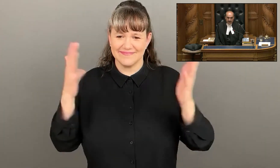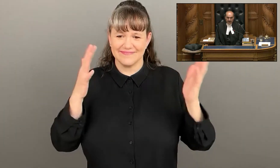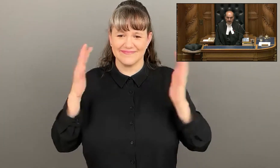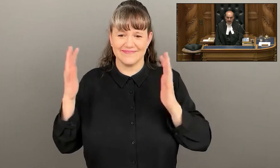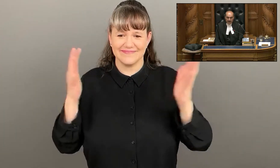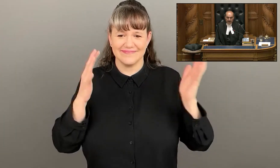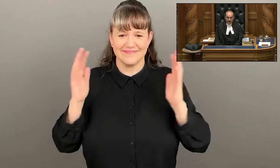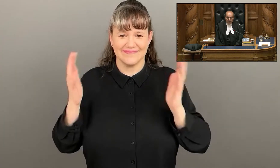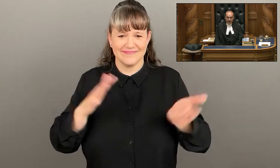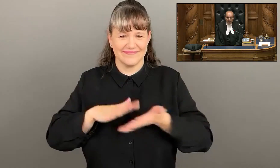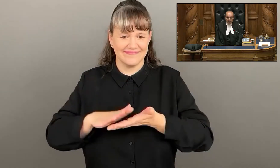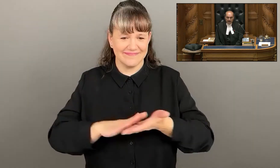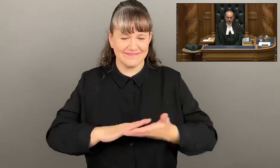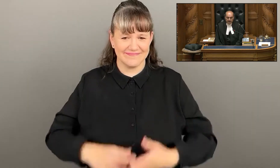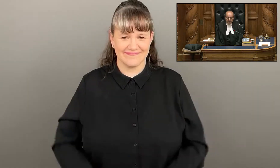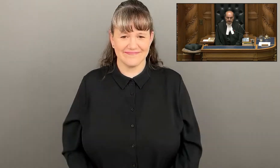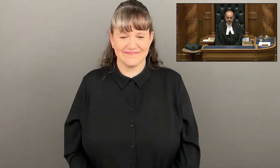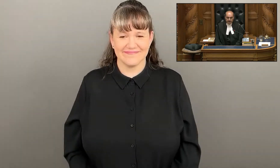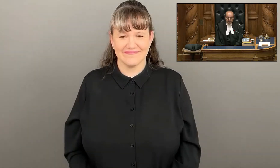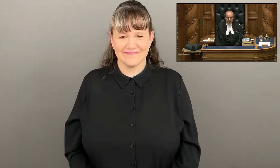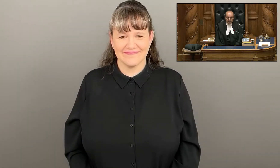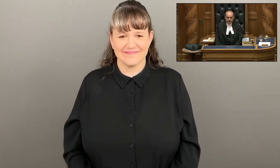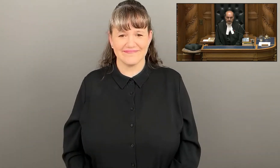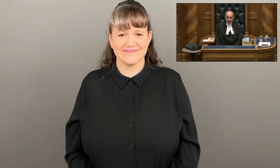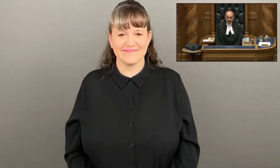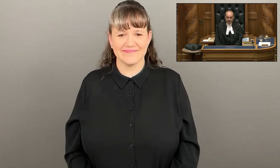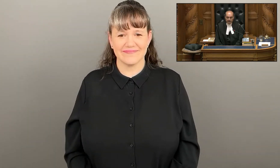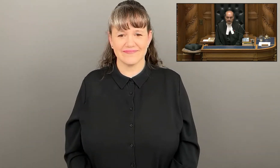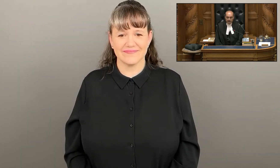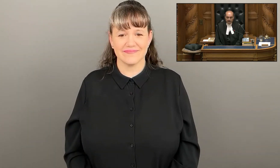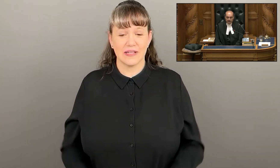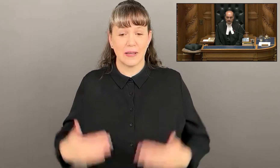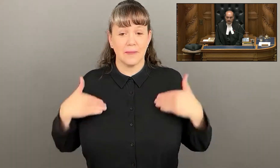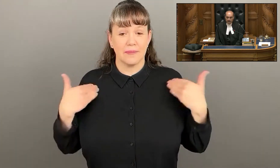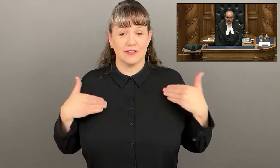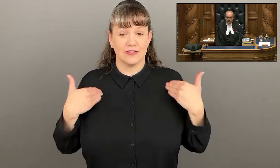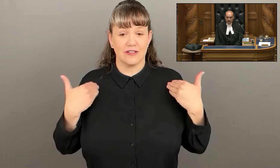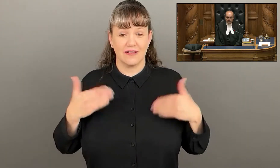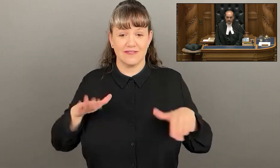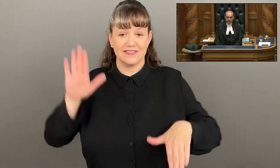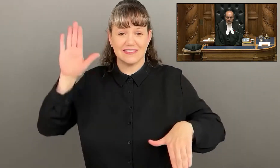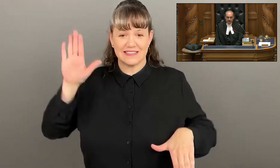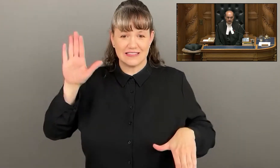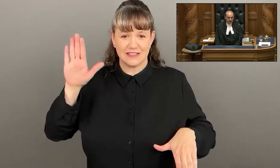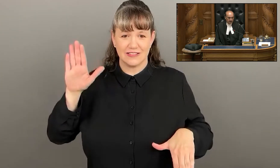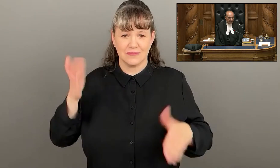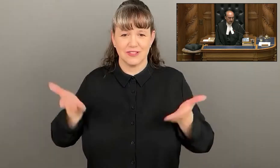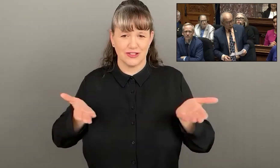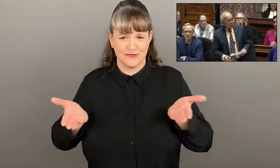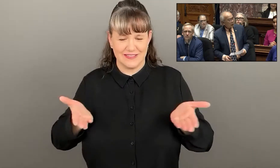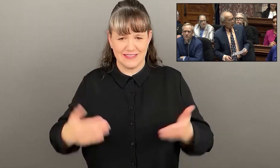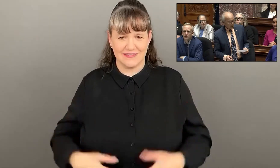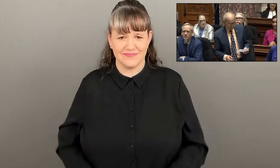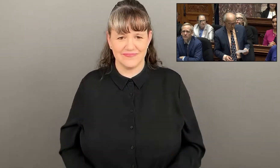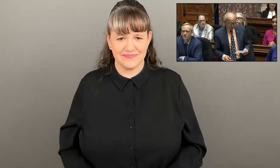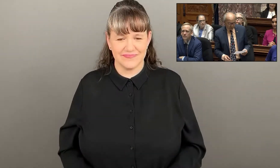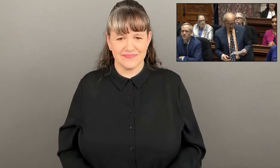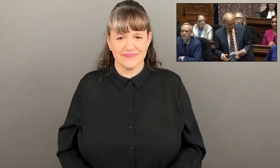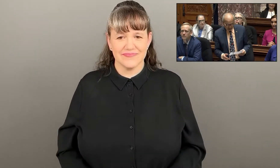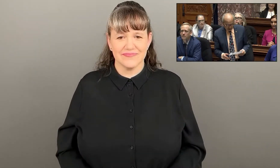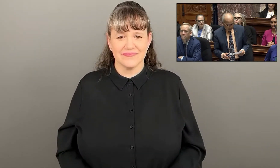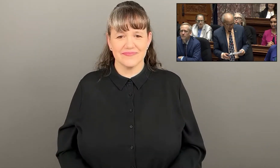Minister of Citizen Services. Thank you, Honourable Speaker. Today I have the pleasure to introduce Dr.